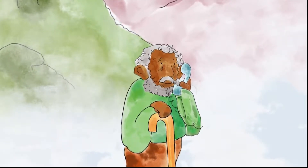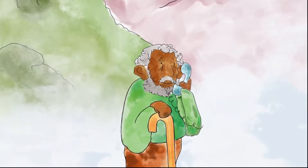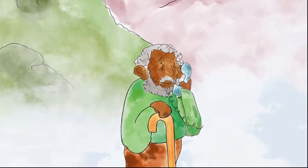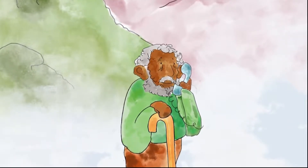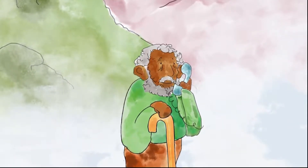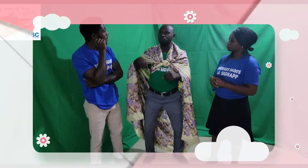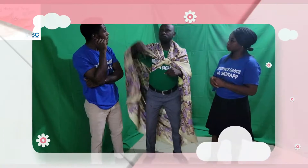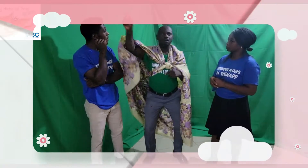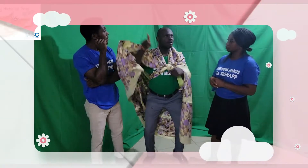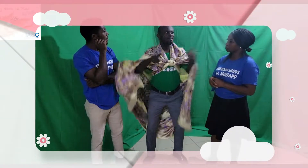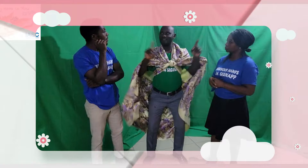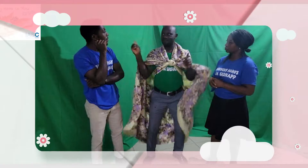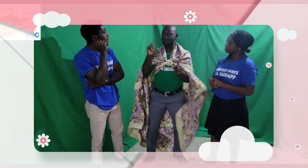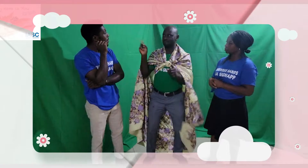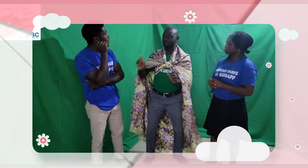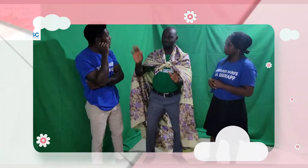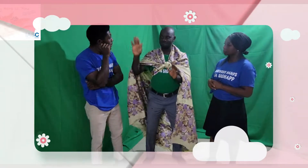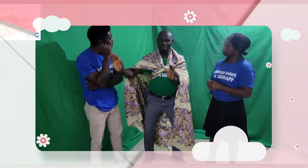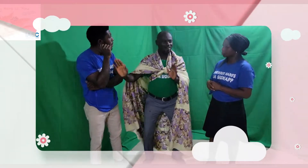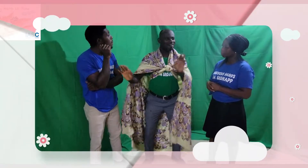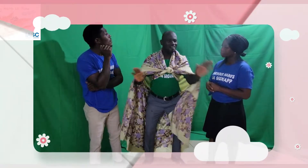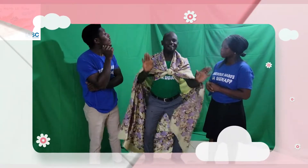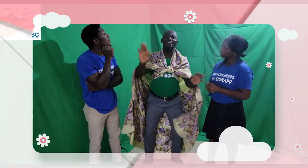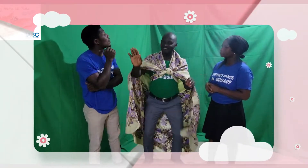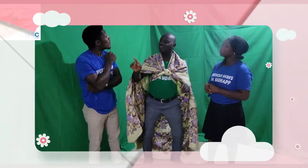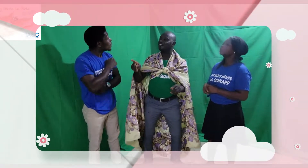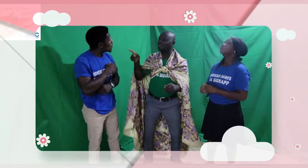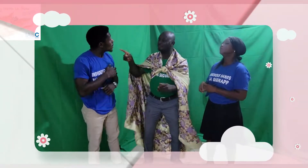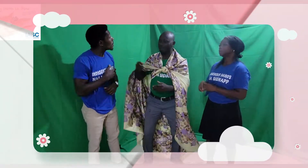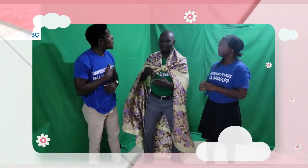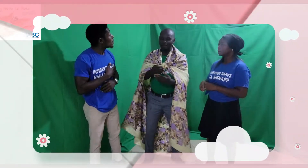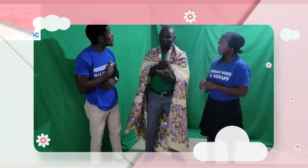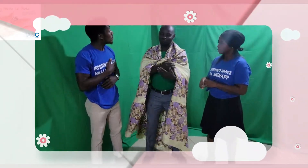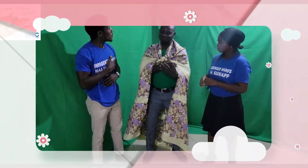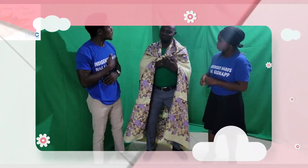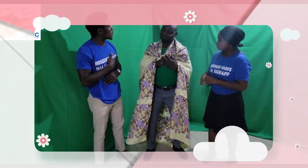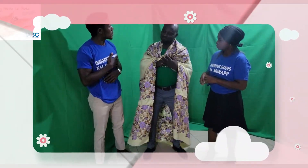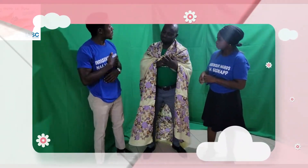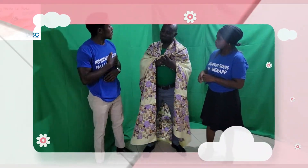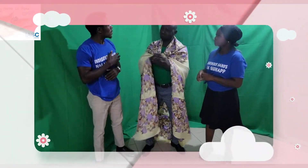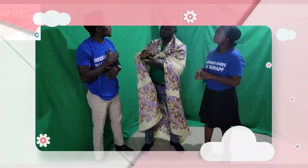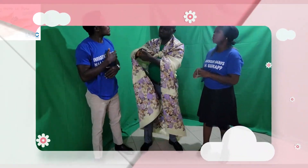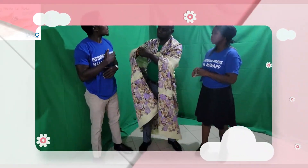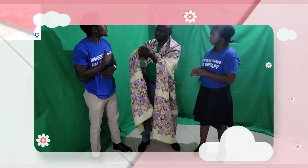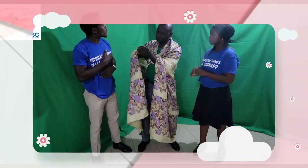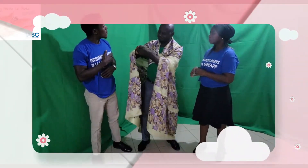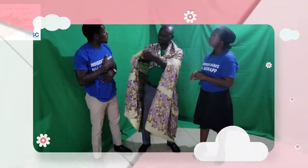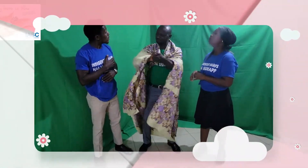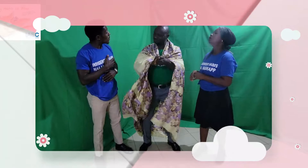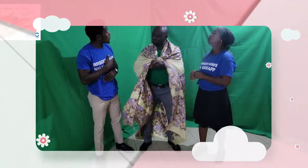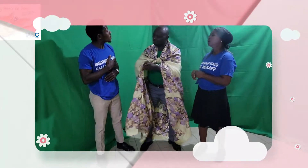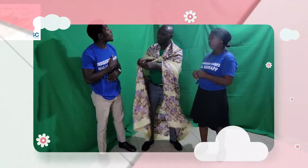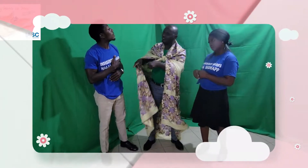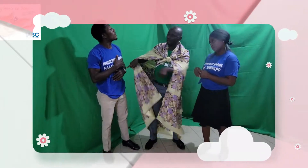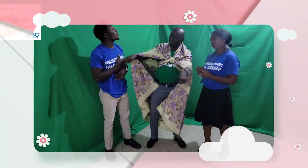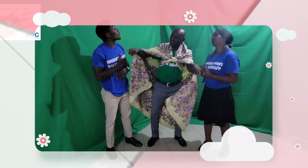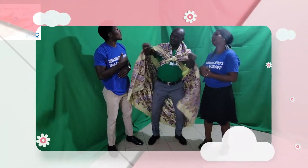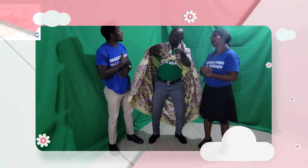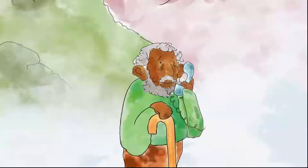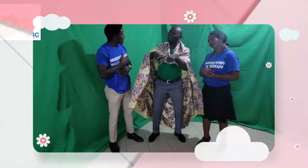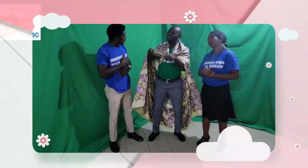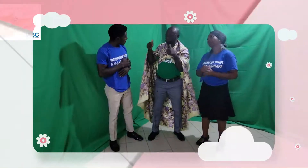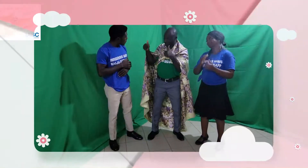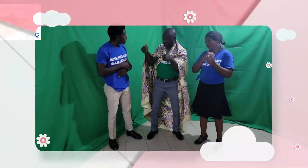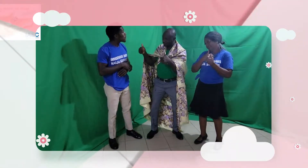them feel better too. It is normal to miss people we love that we can't see right now,"